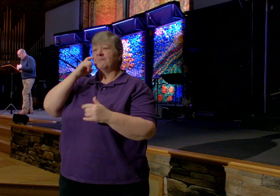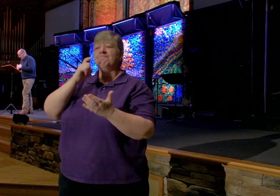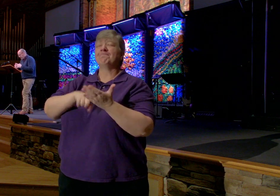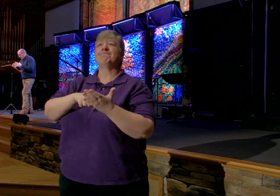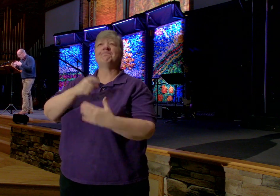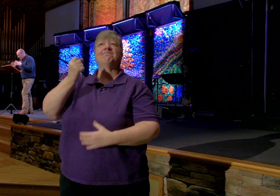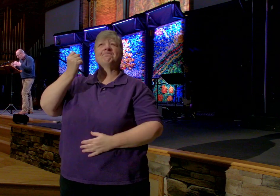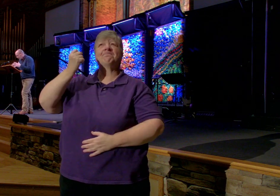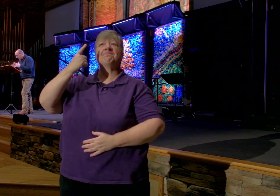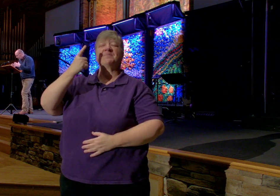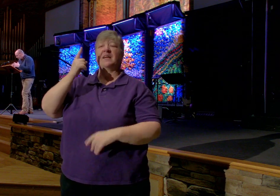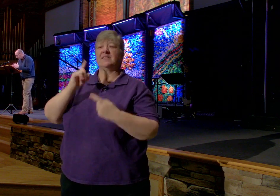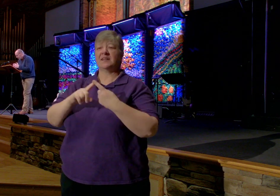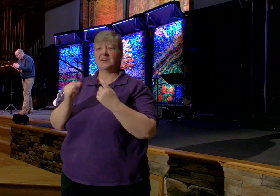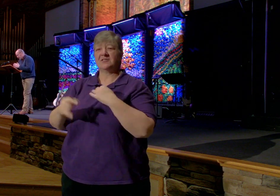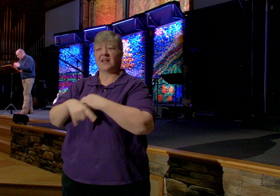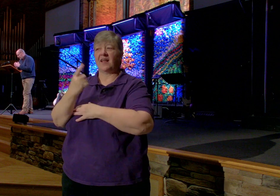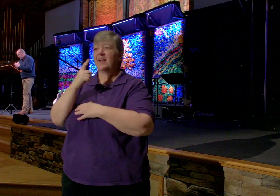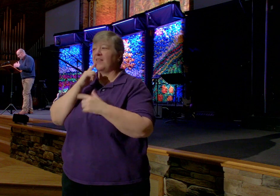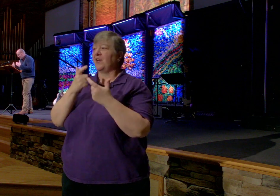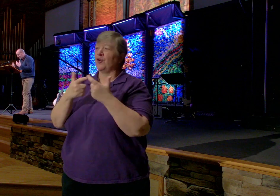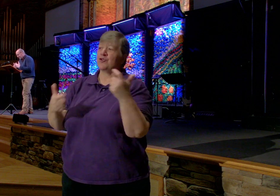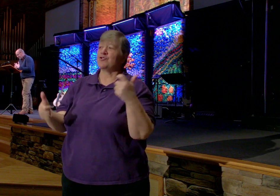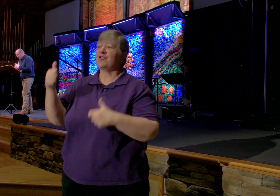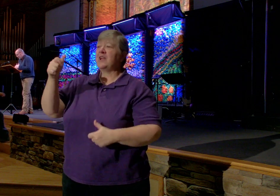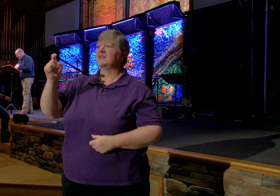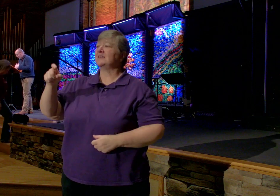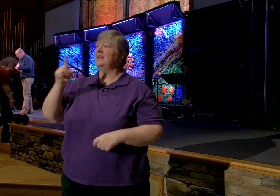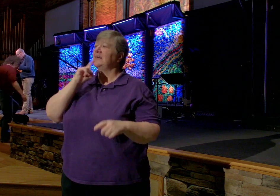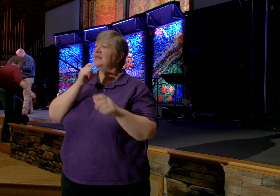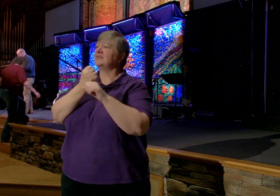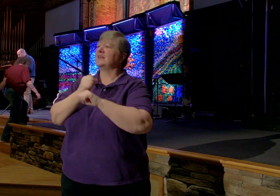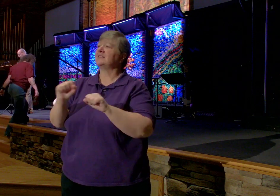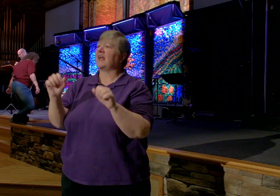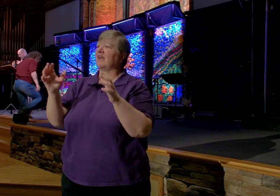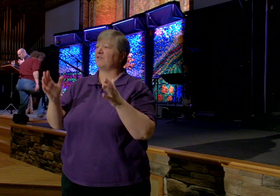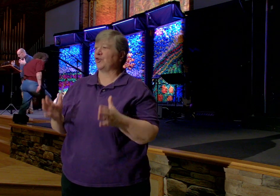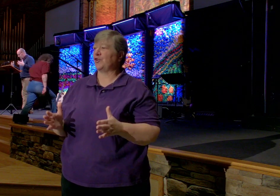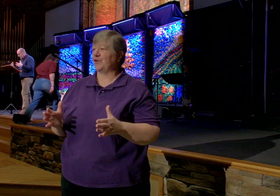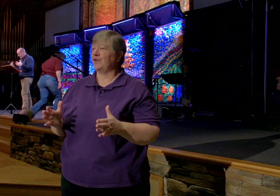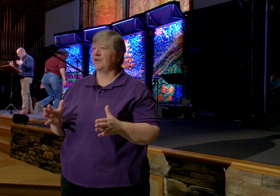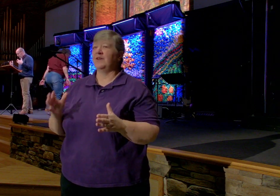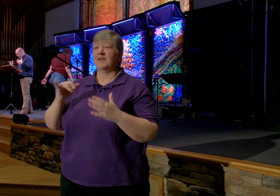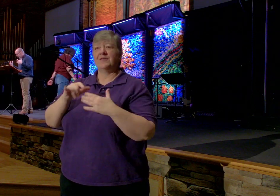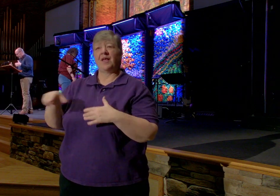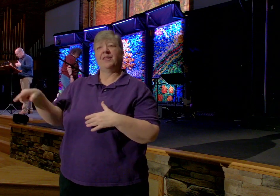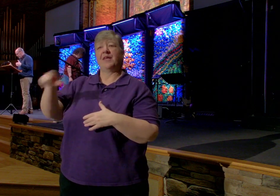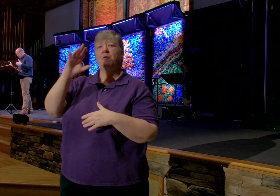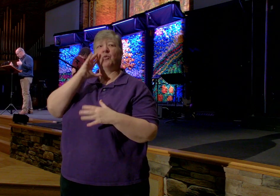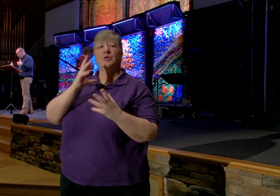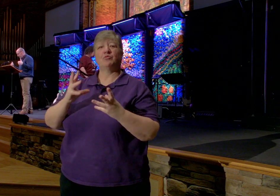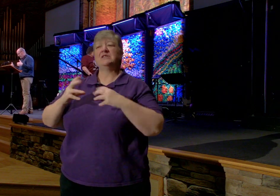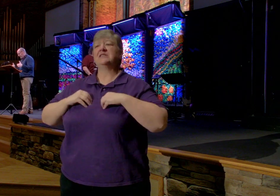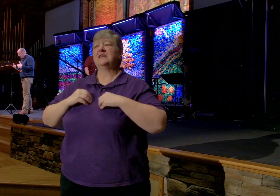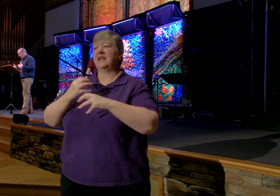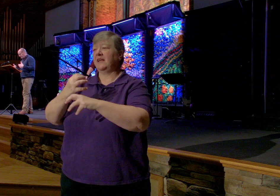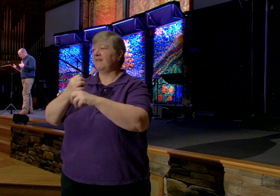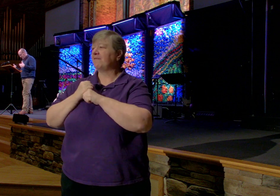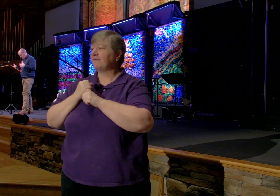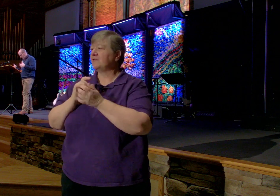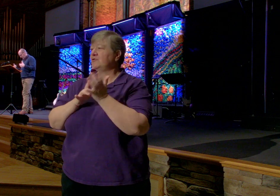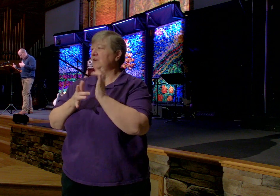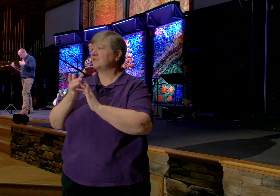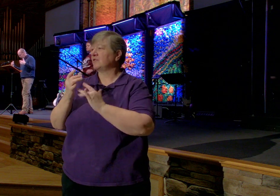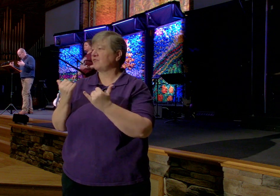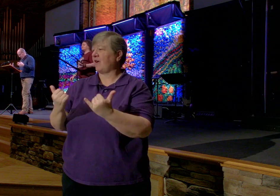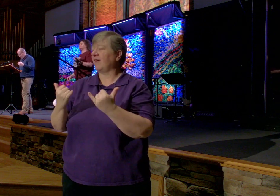until today, their greatest need is a Savior, that they would just receive Jesus right